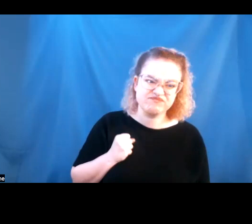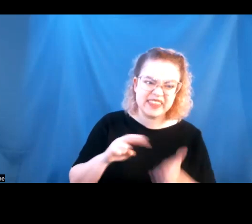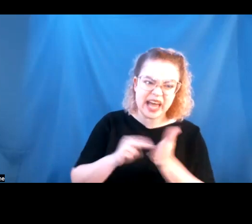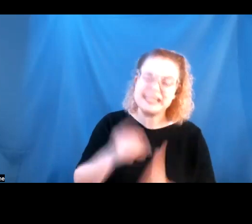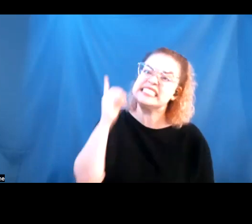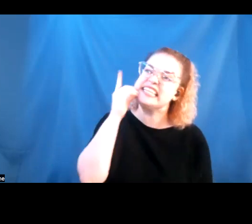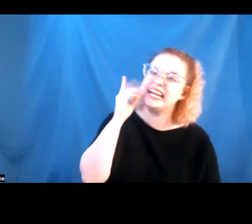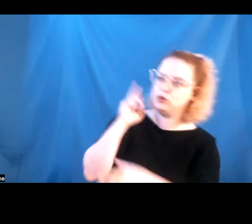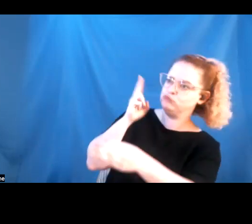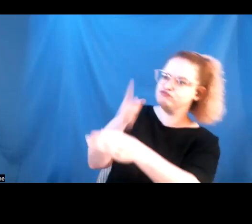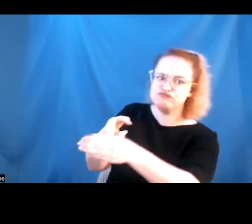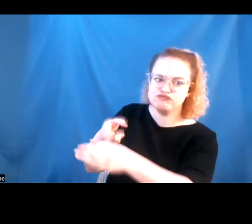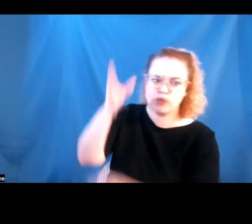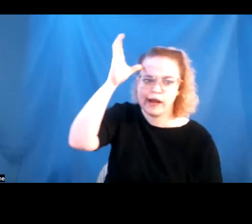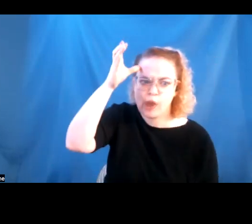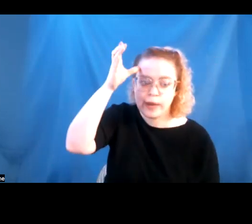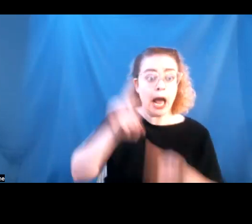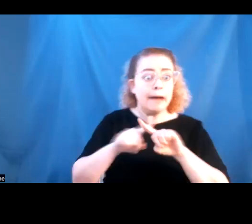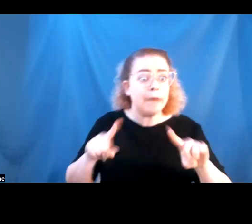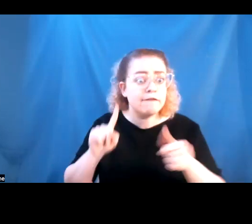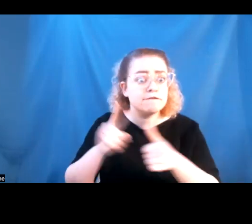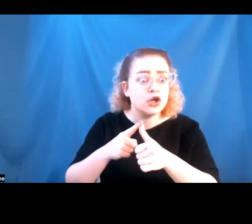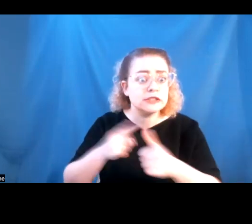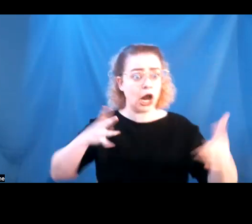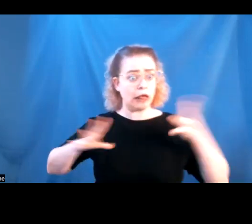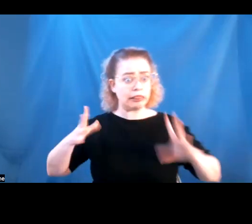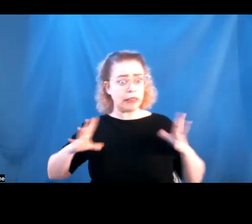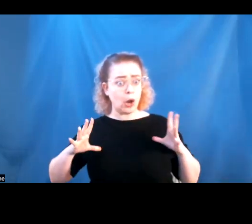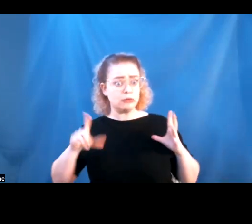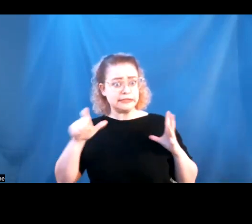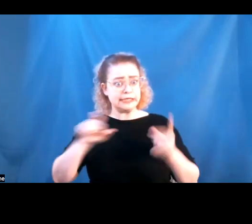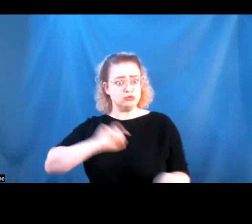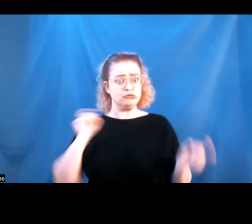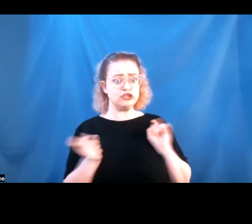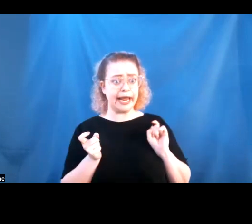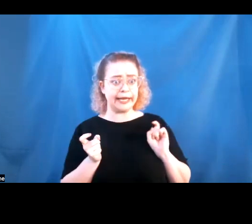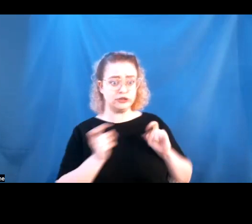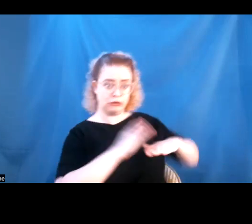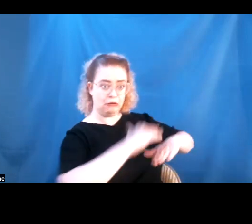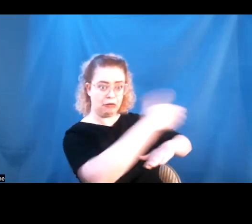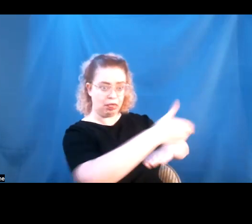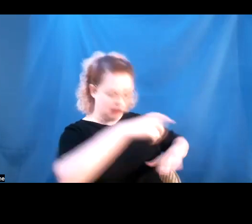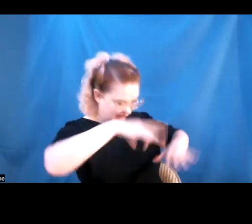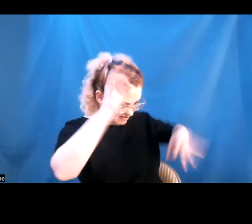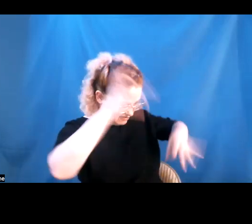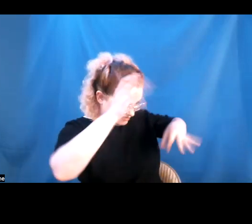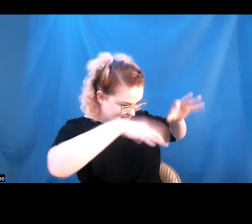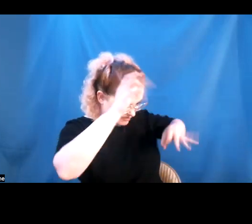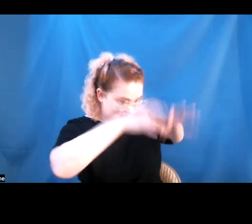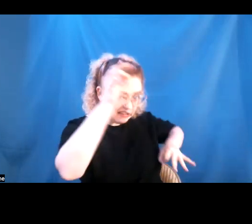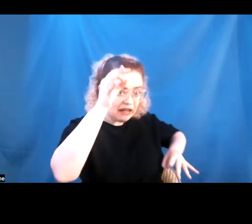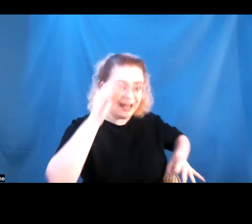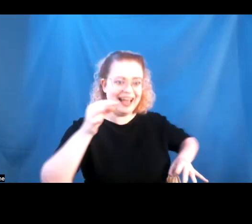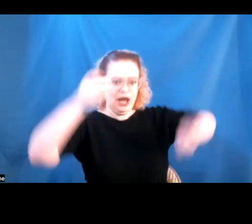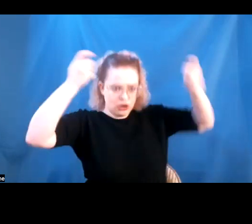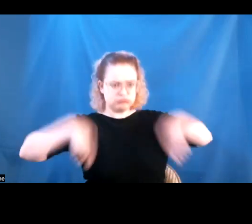But she needs spy clothes. So you can see she's going through her box of clothes here. Ready, she